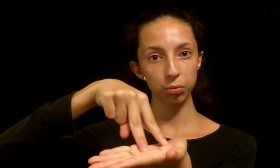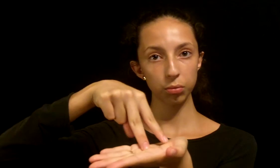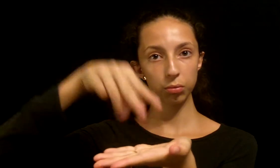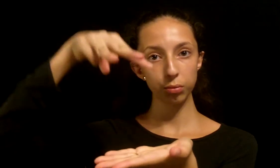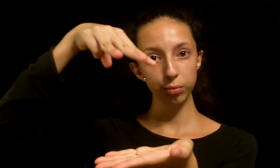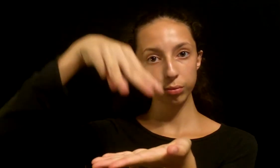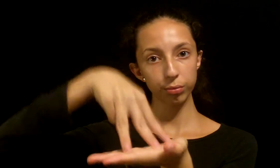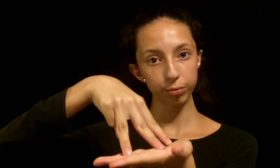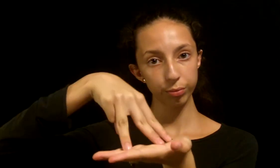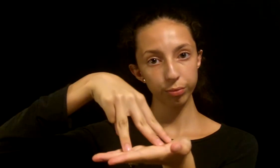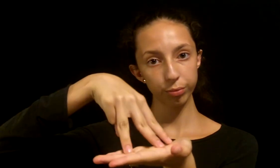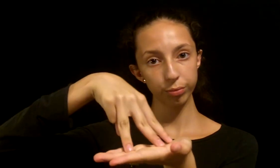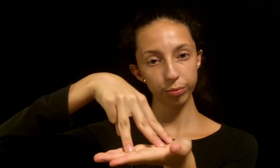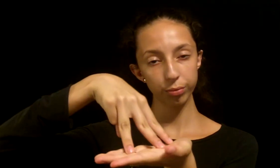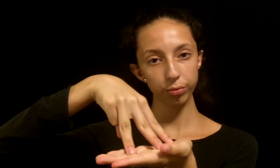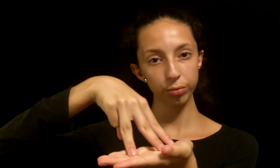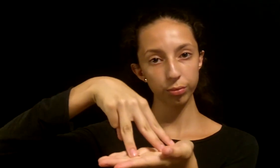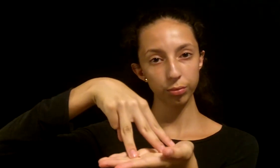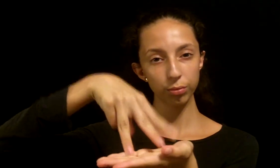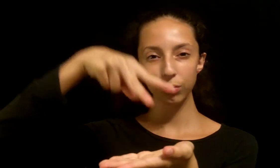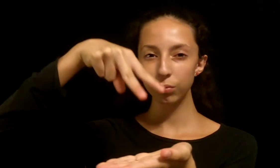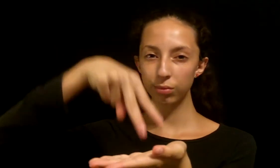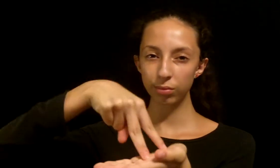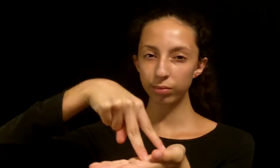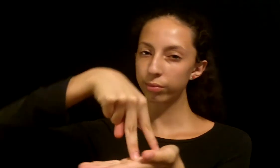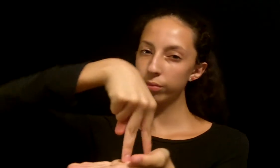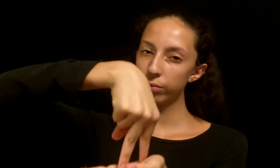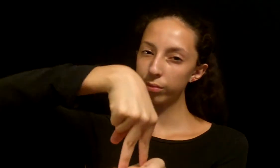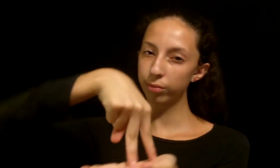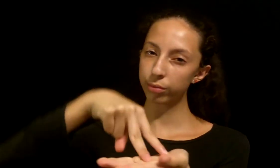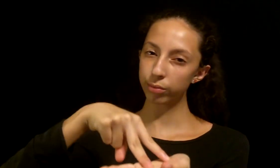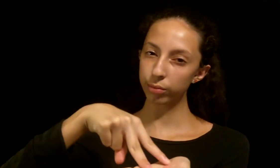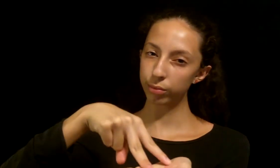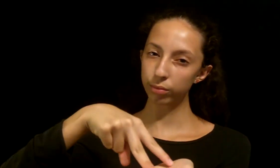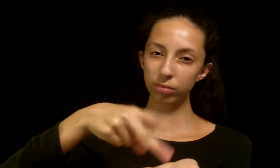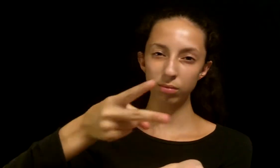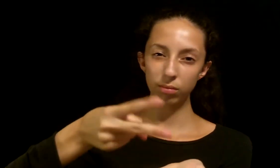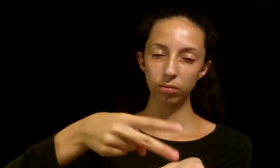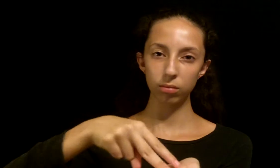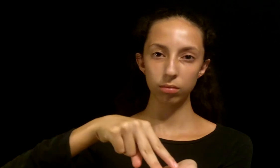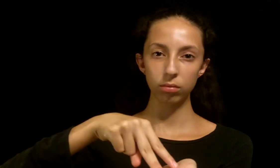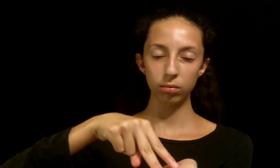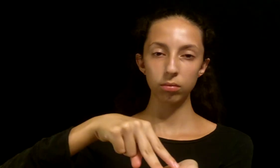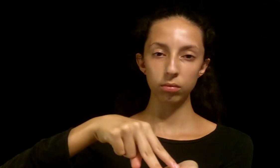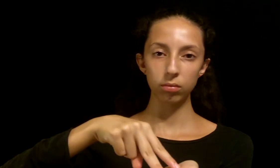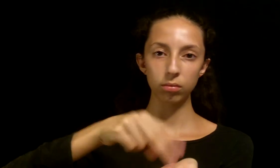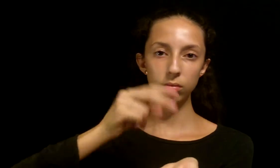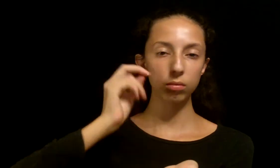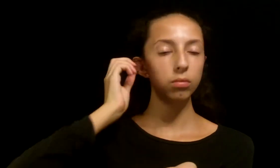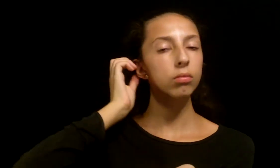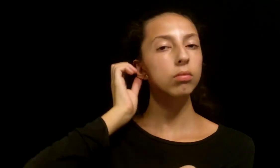a three-pronged. The two-prong looks like stand, so you need to know the context. Then there's spoon,